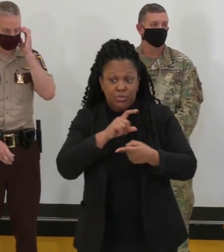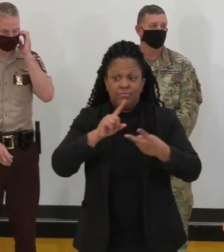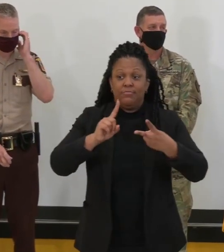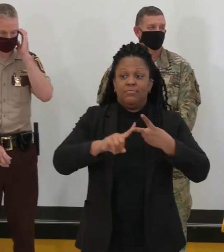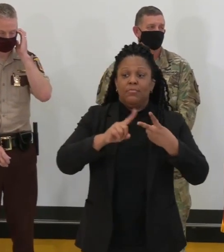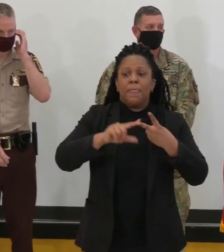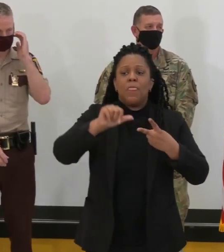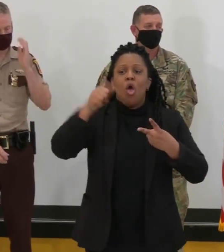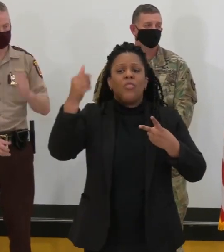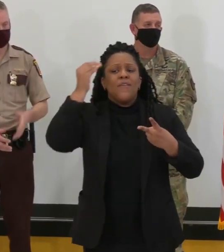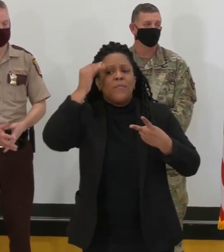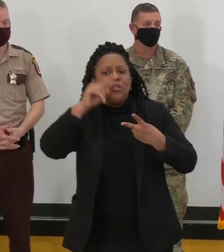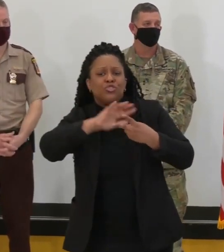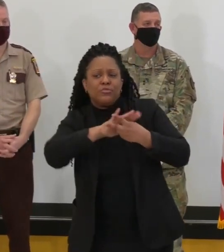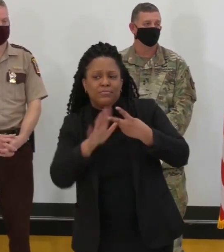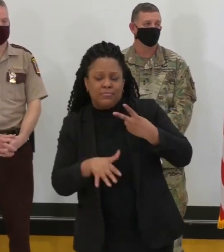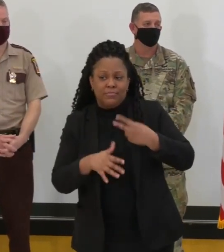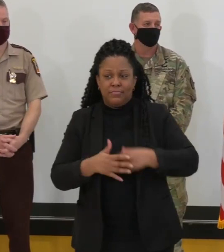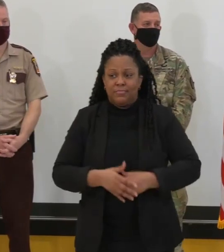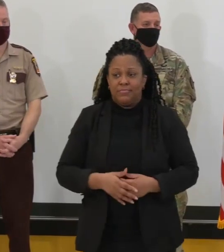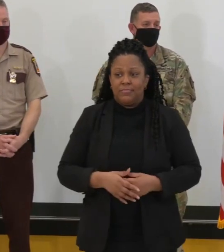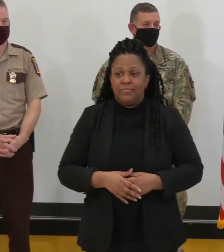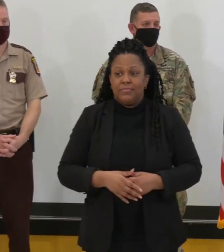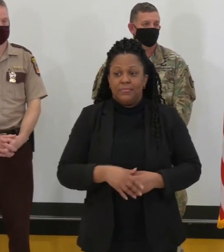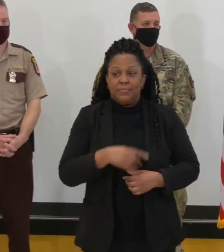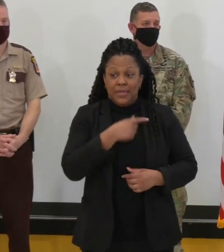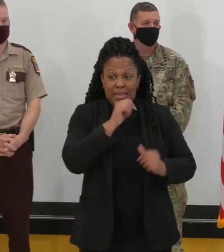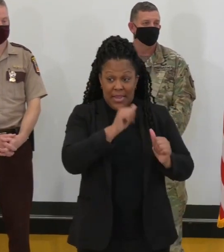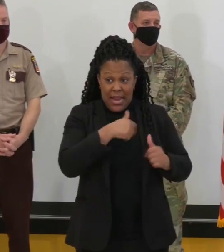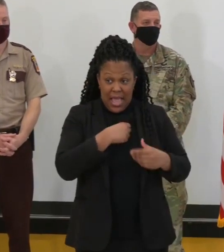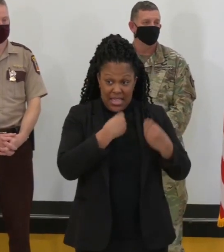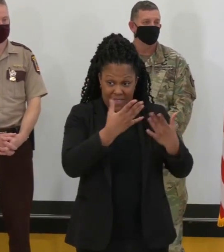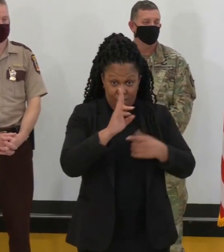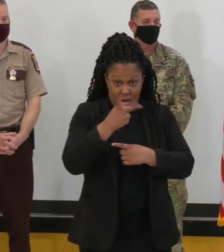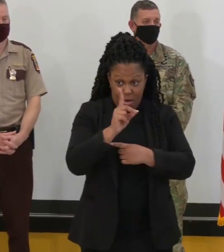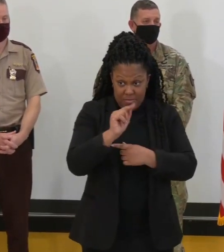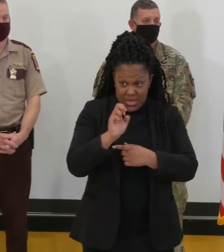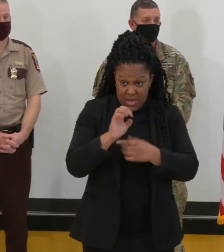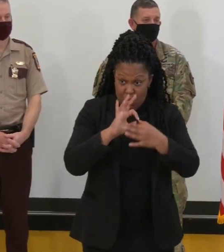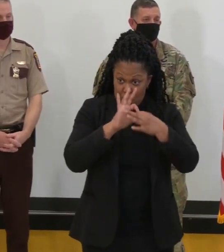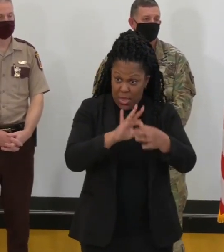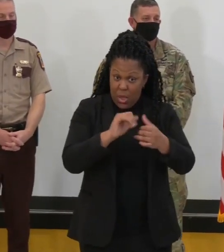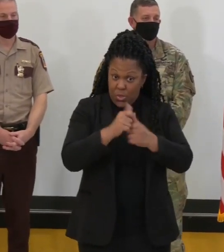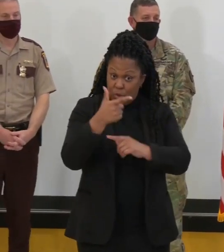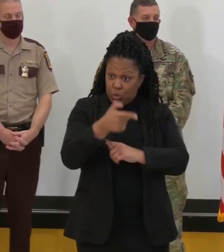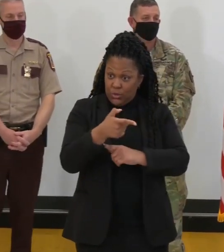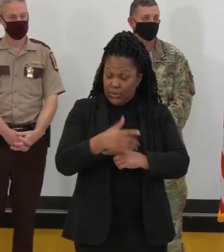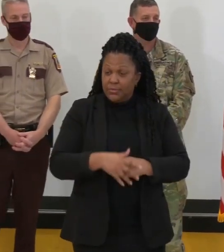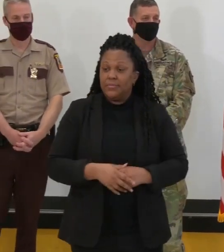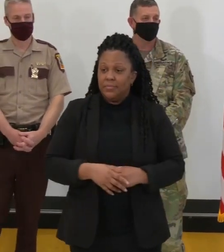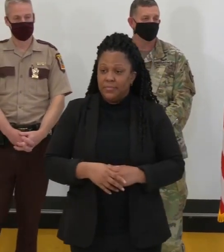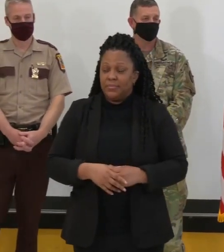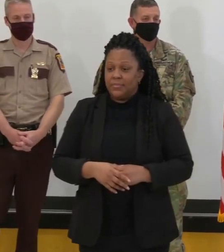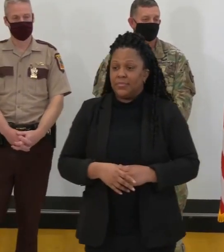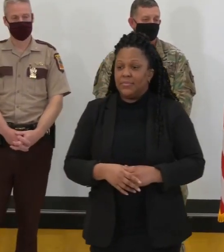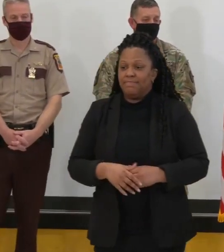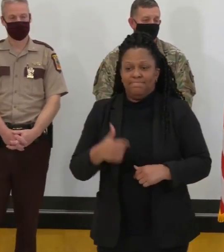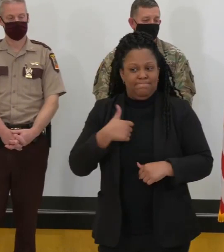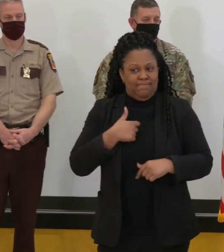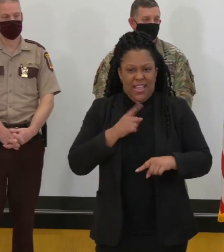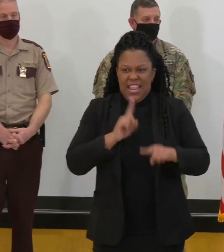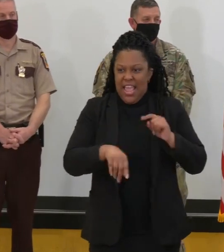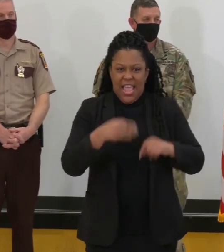The question is, can I give you an update on the shooting itself? And I cannot give you the name because I do not believe that has